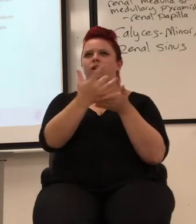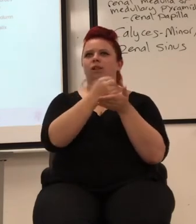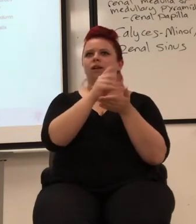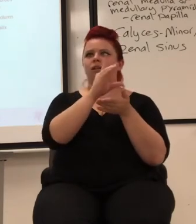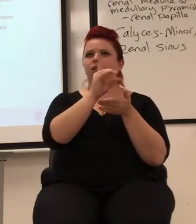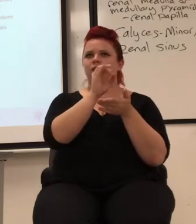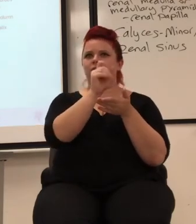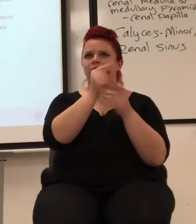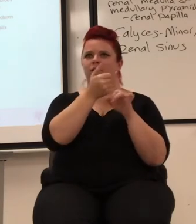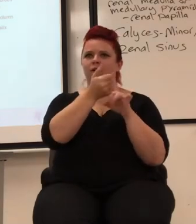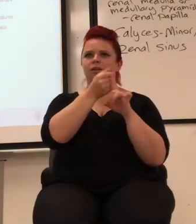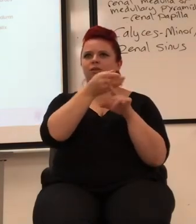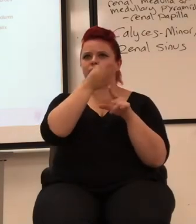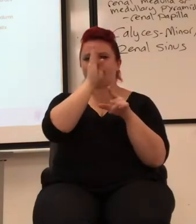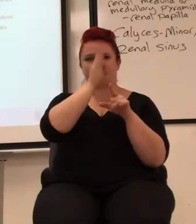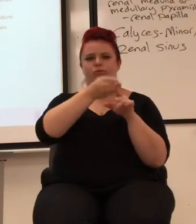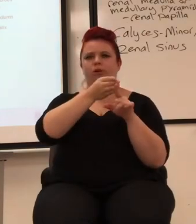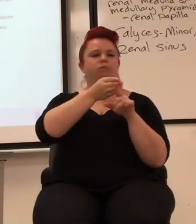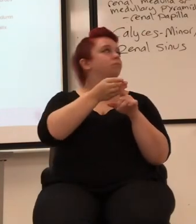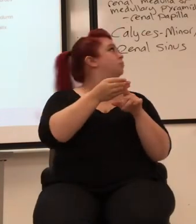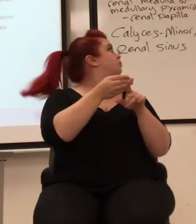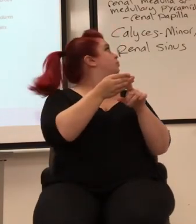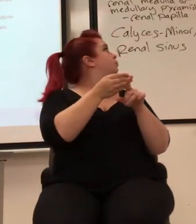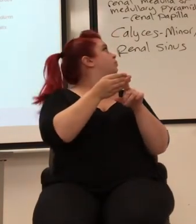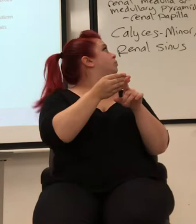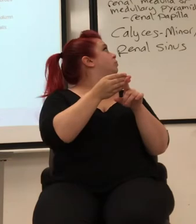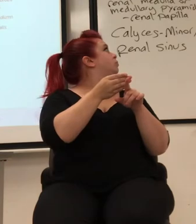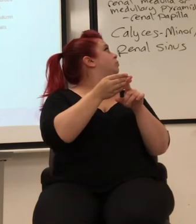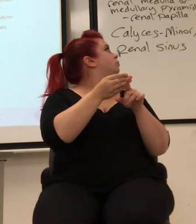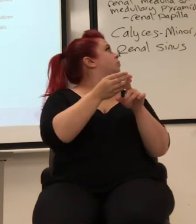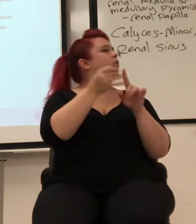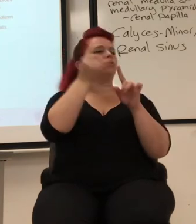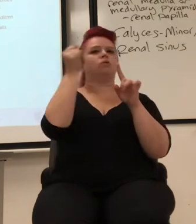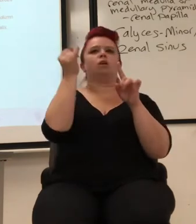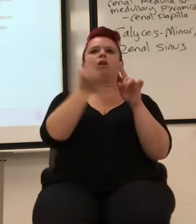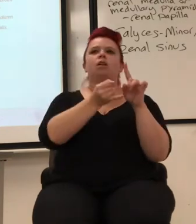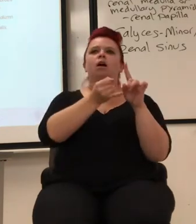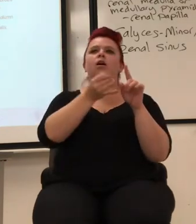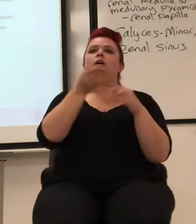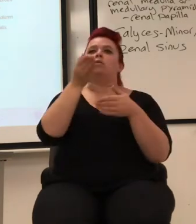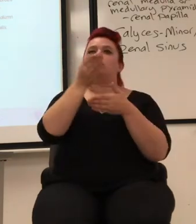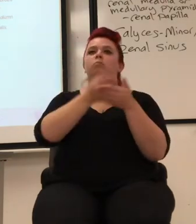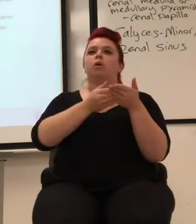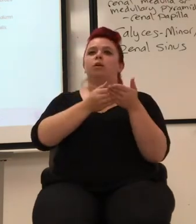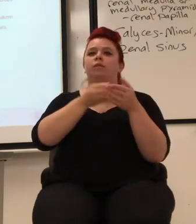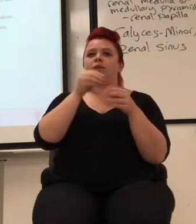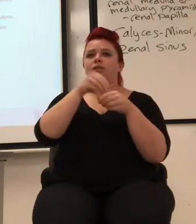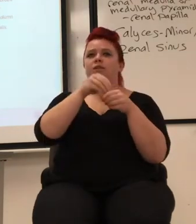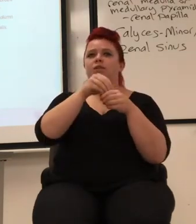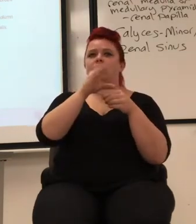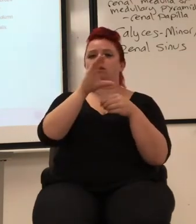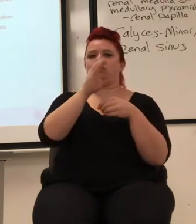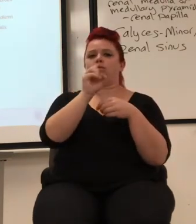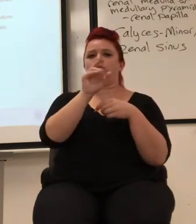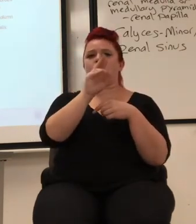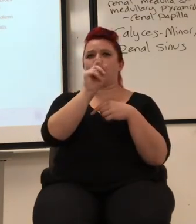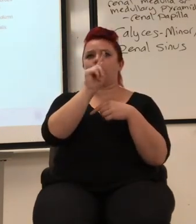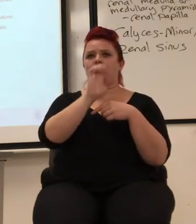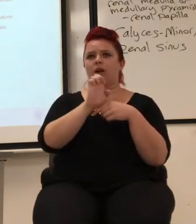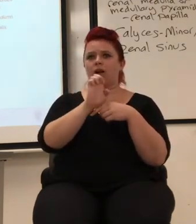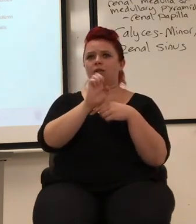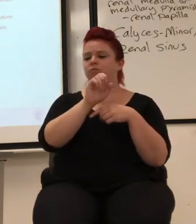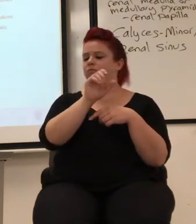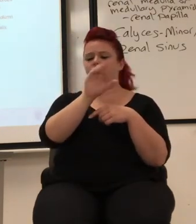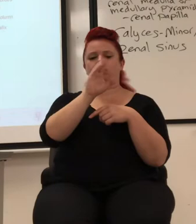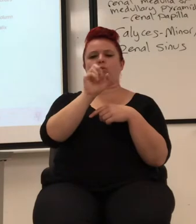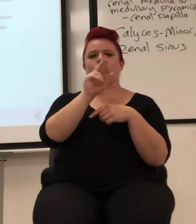straight line. Part of it is in the cortex. Part of it is in the medulla. So it went PCT,